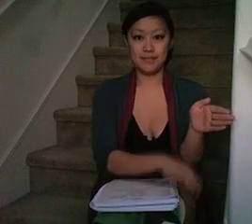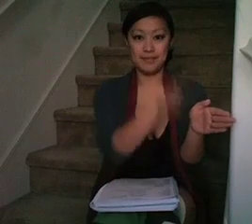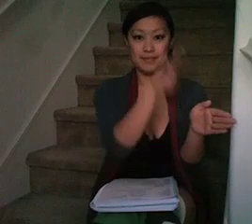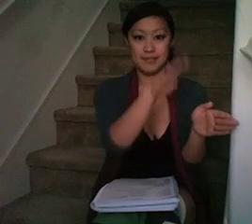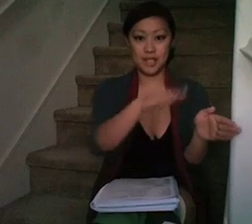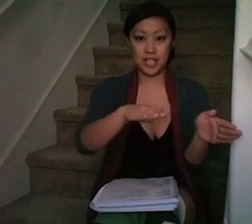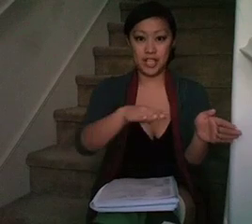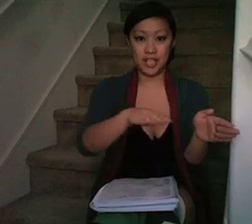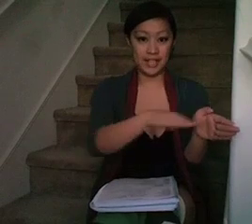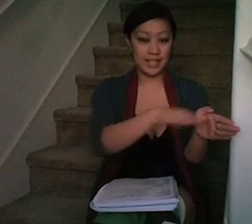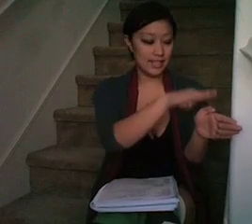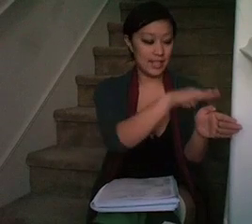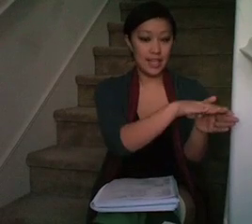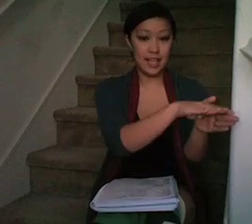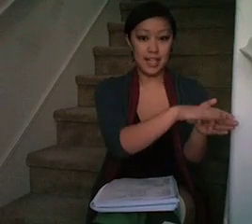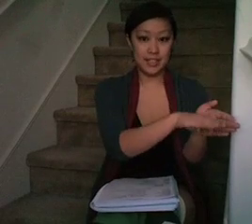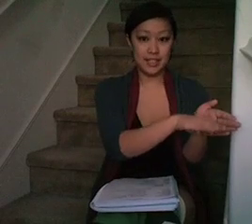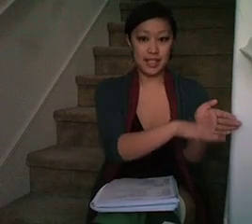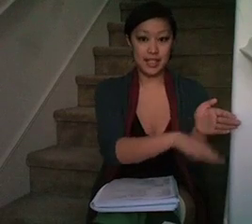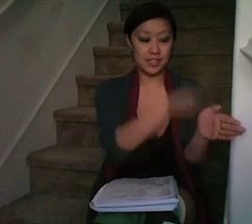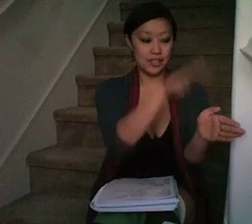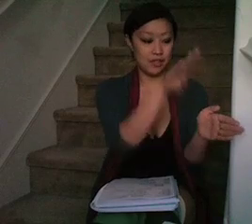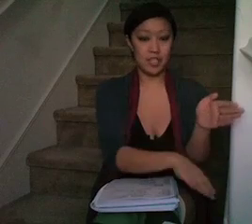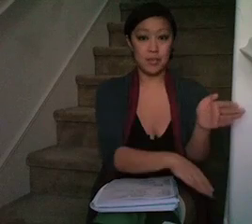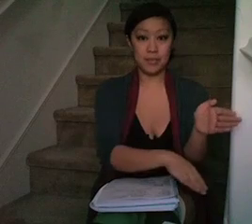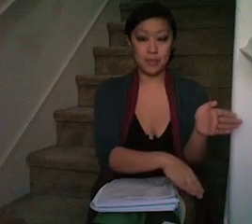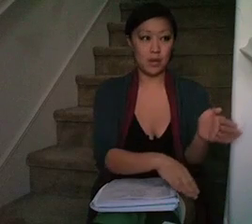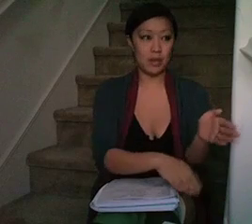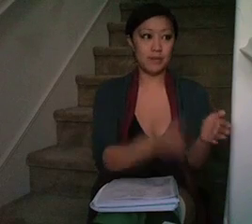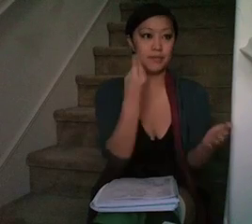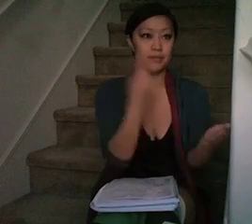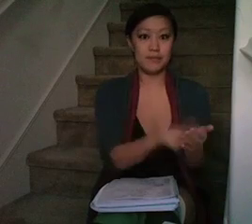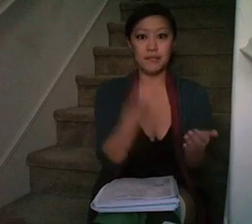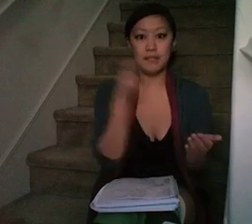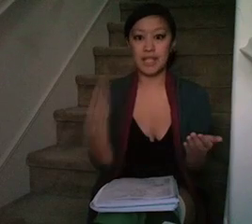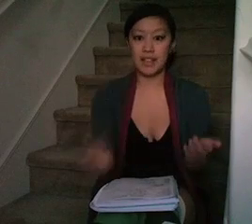Cheap, you take your hand like this, and you slide it down, so cheap, or money not.